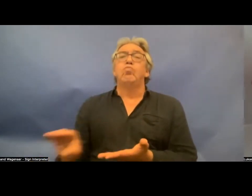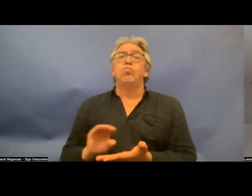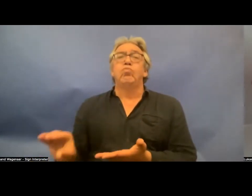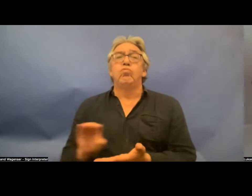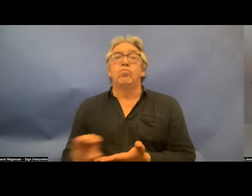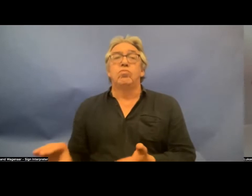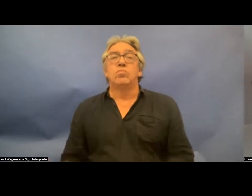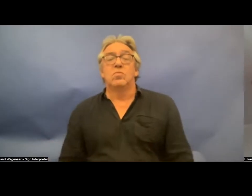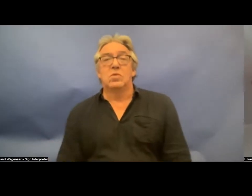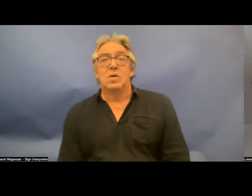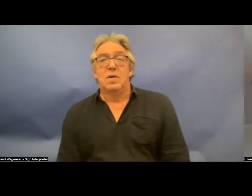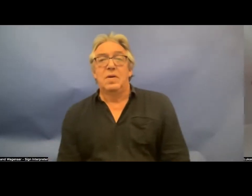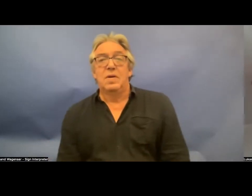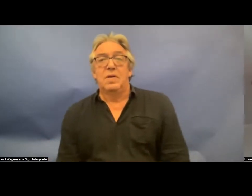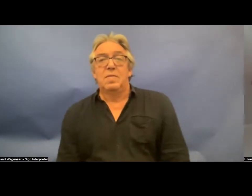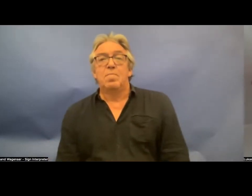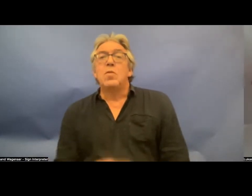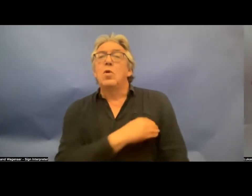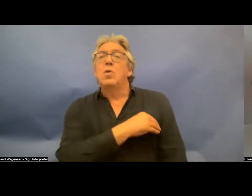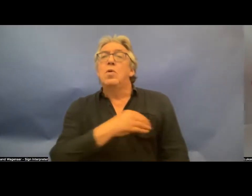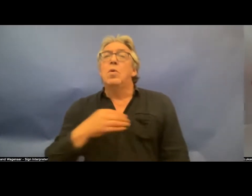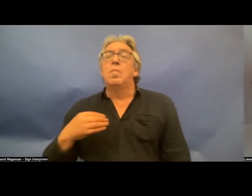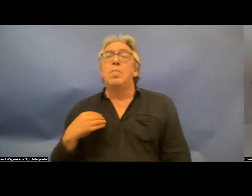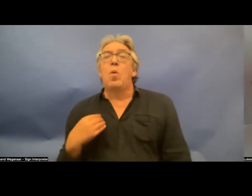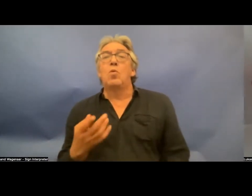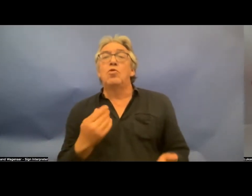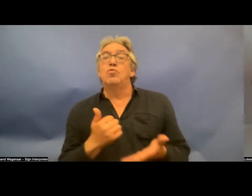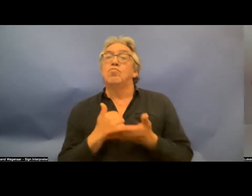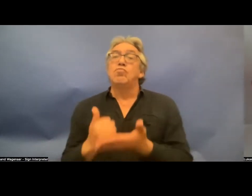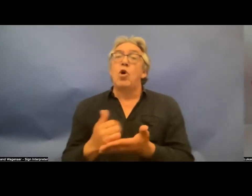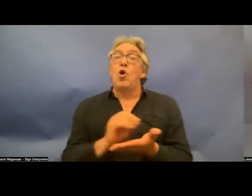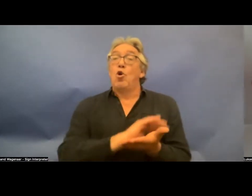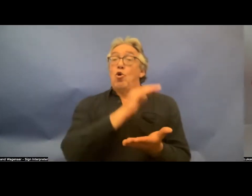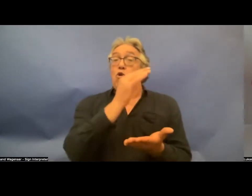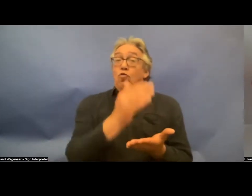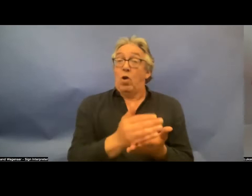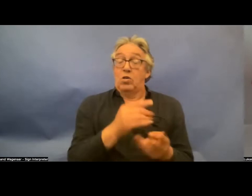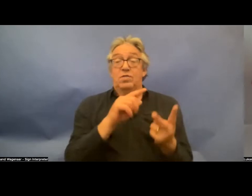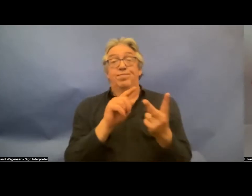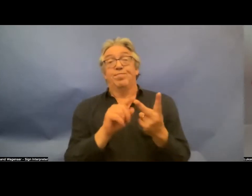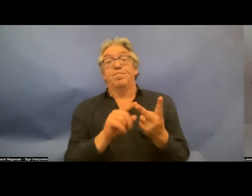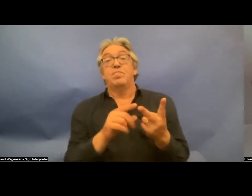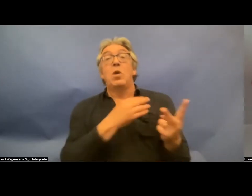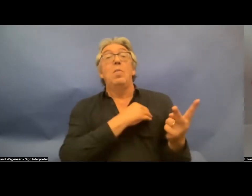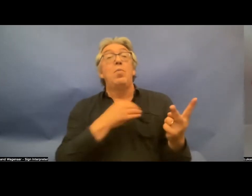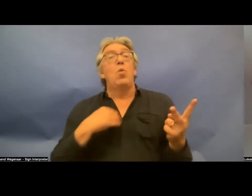fund nor the Ministry of Social Affairs, who